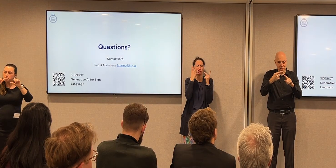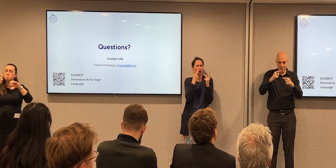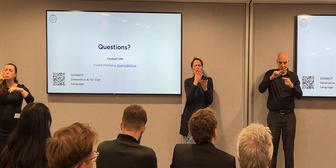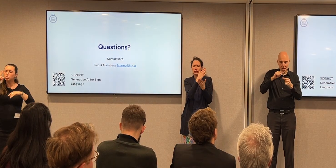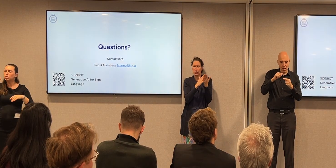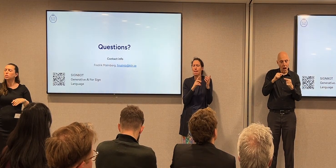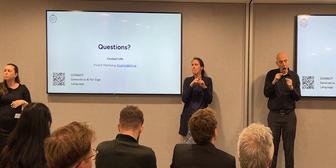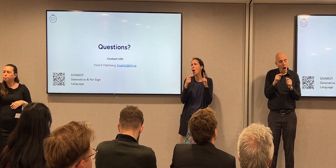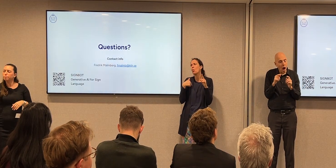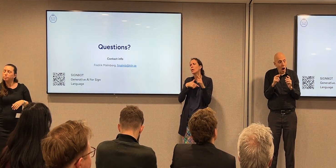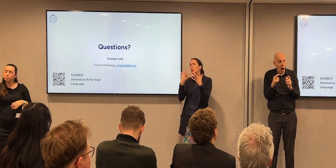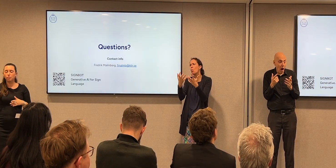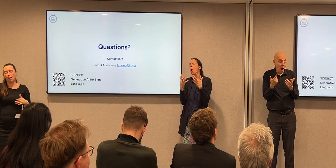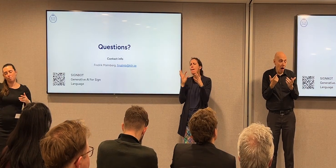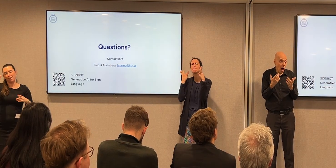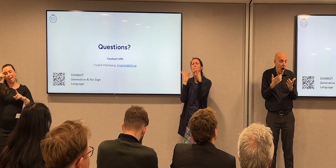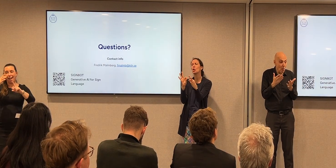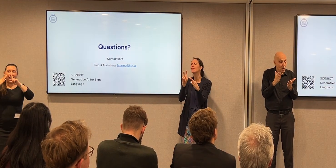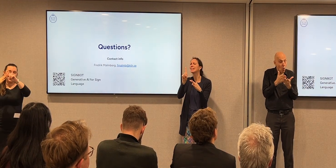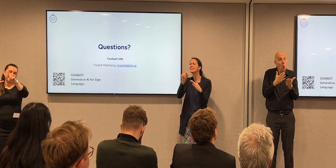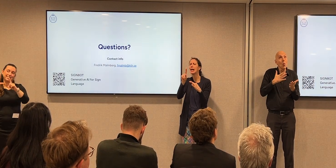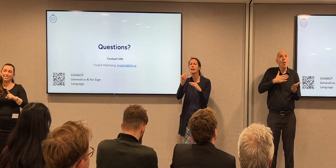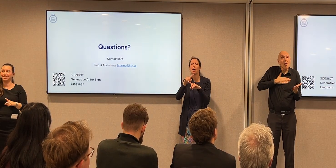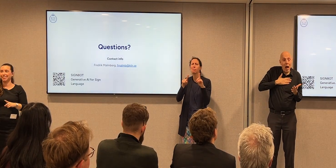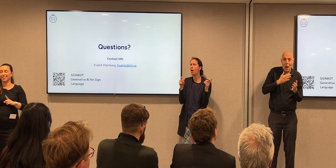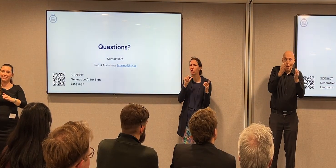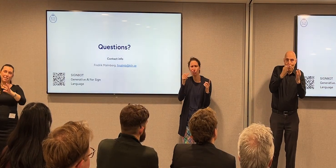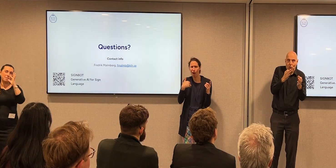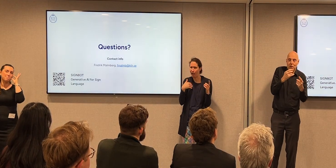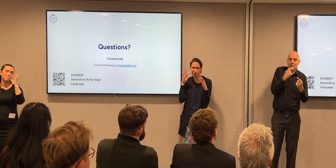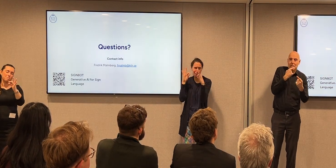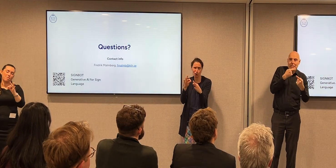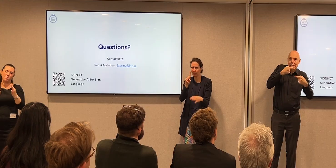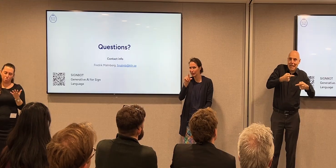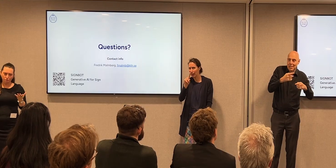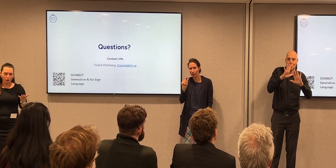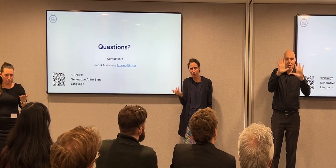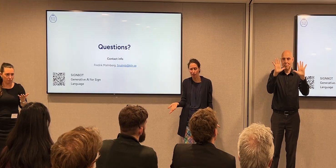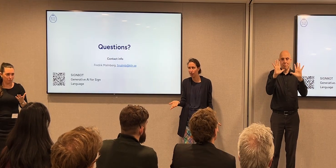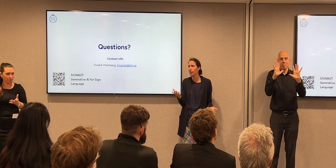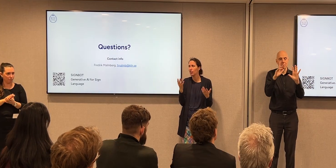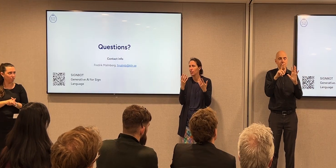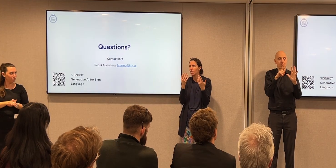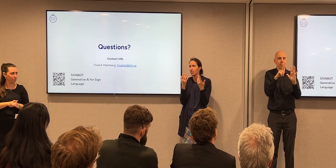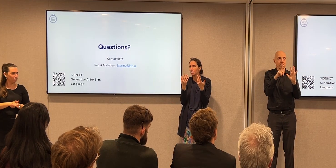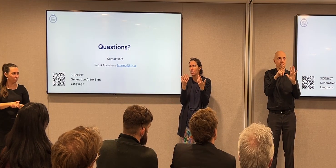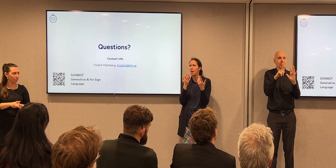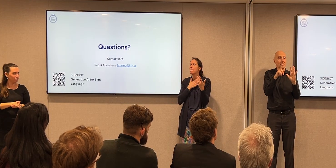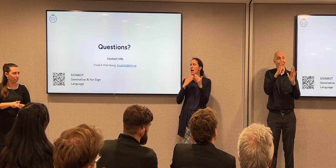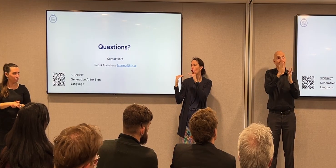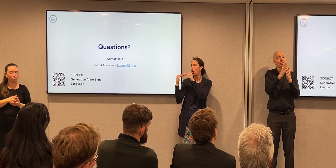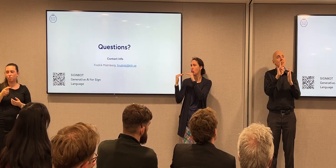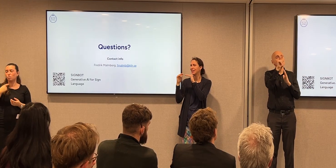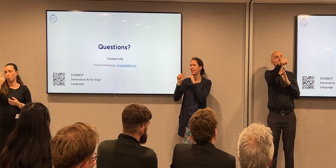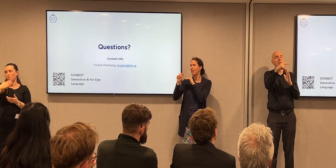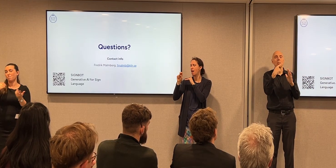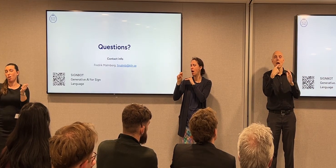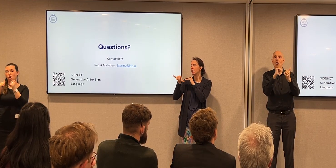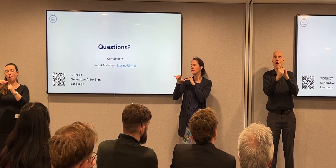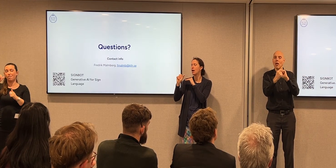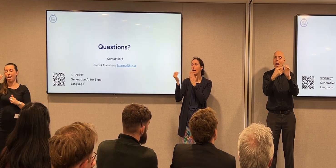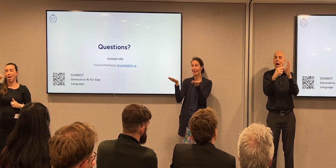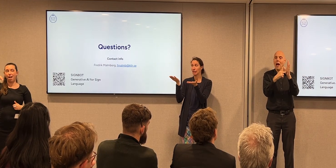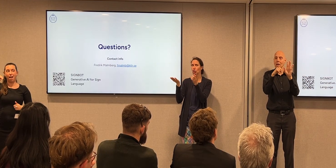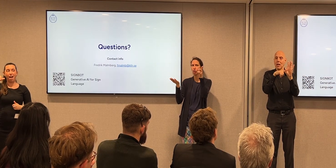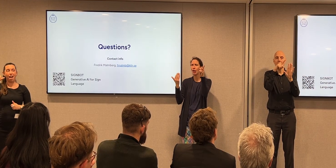Ideally, we would have perfect data, but no. We're working on that in parallel. Actually, my colleague Anya, who's here, she